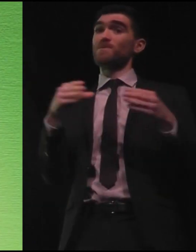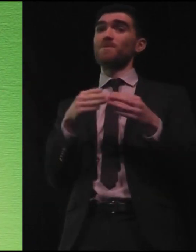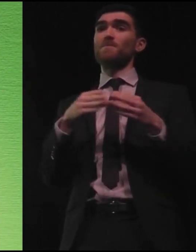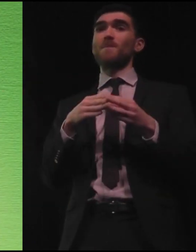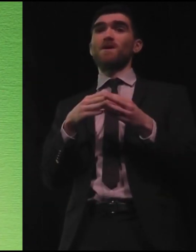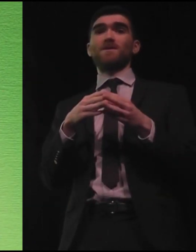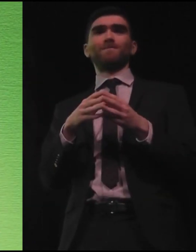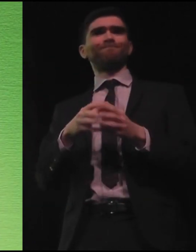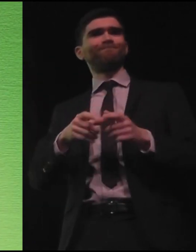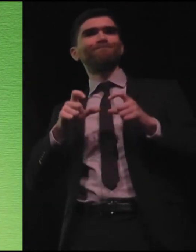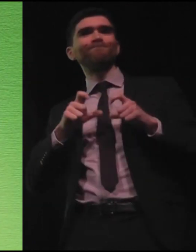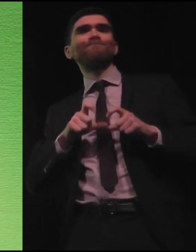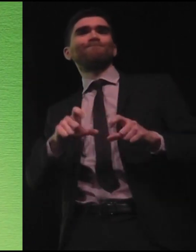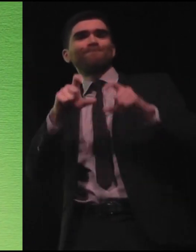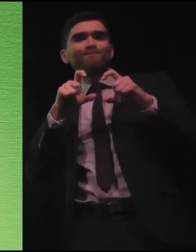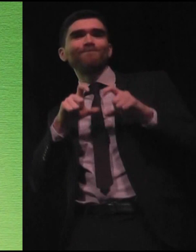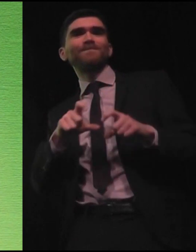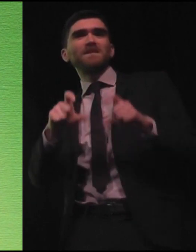muster.